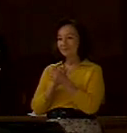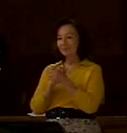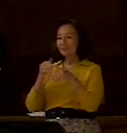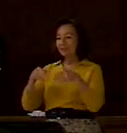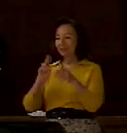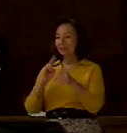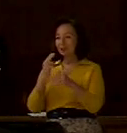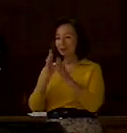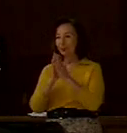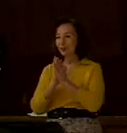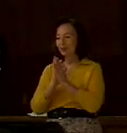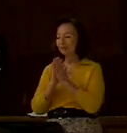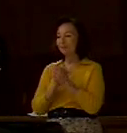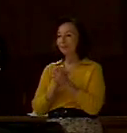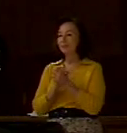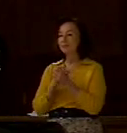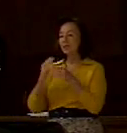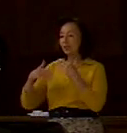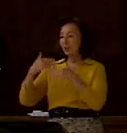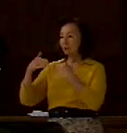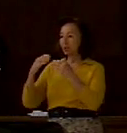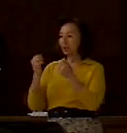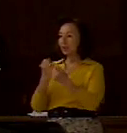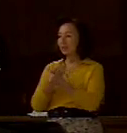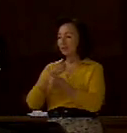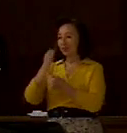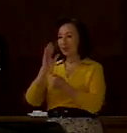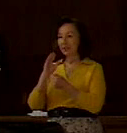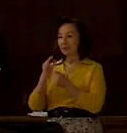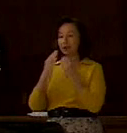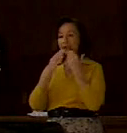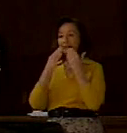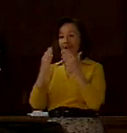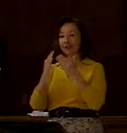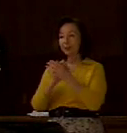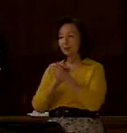pray. Gracious and loving God, we want to say thank you.